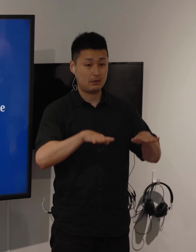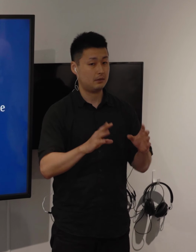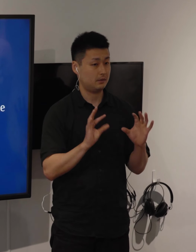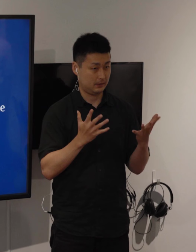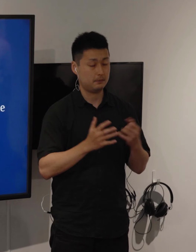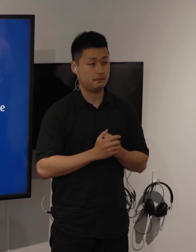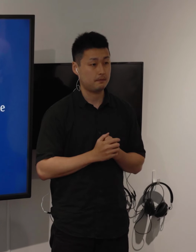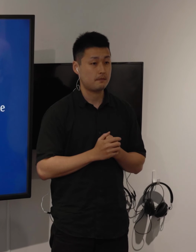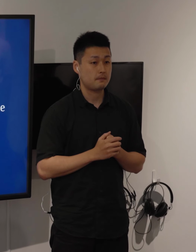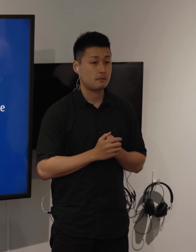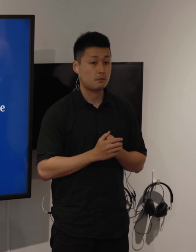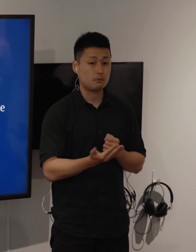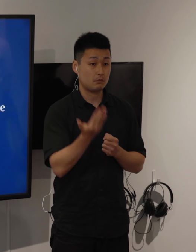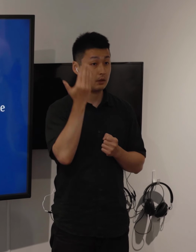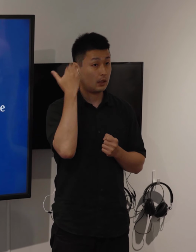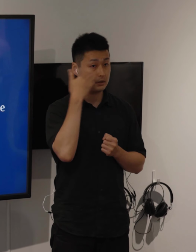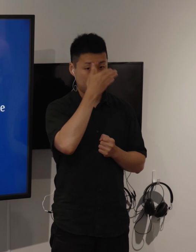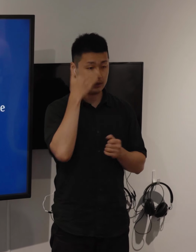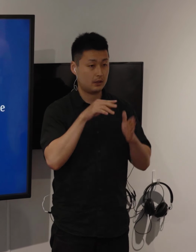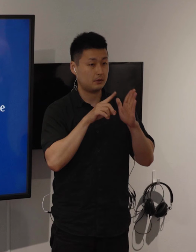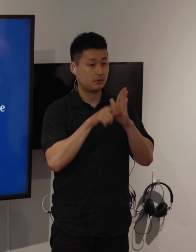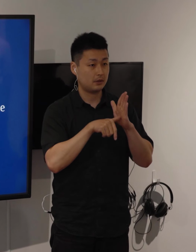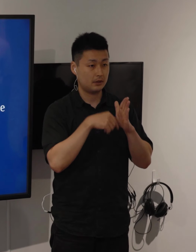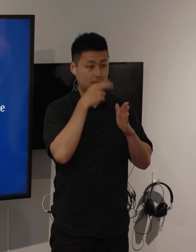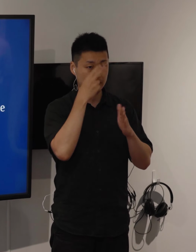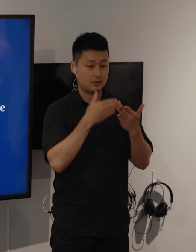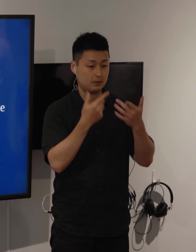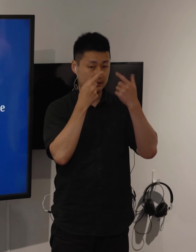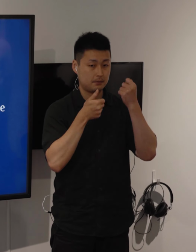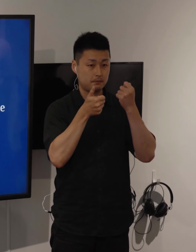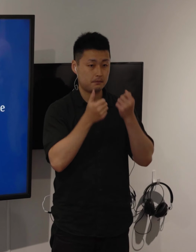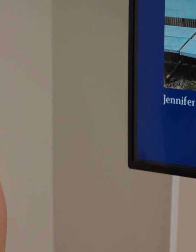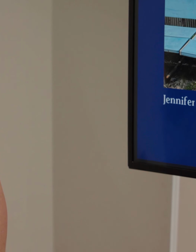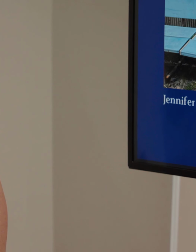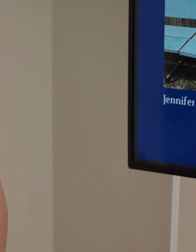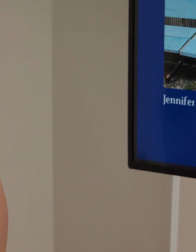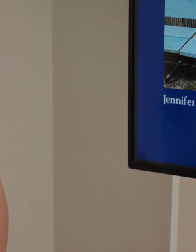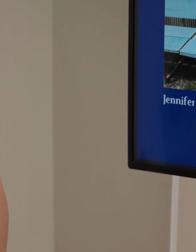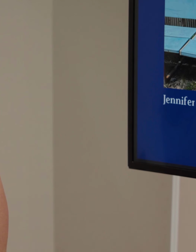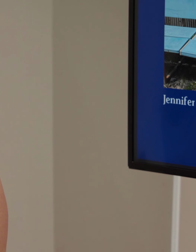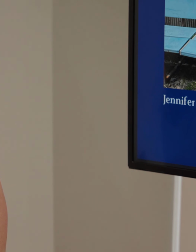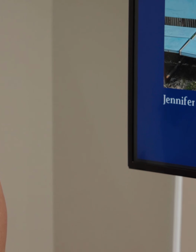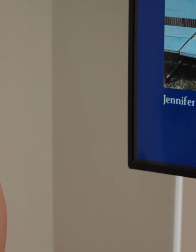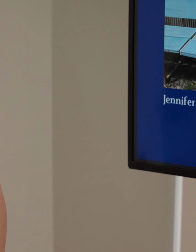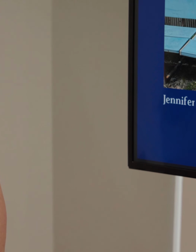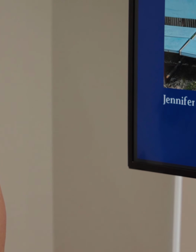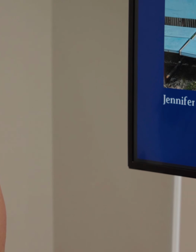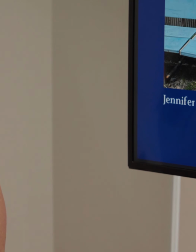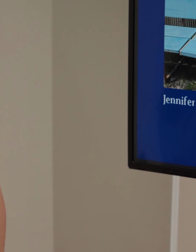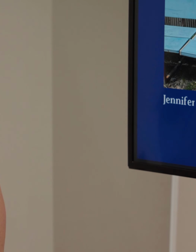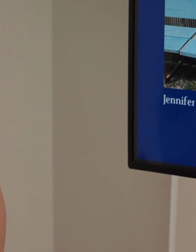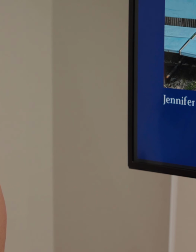younger, and then I went to university where I studied graphic design and illustration. I then did a master's in art, health